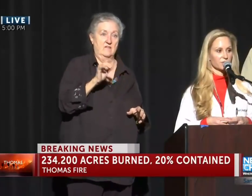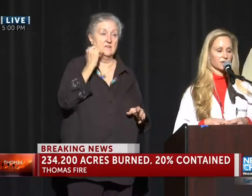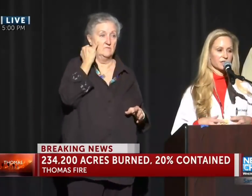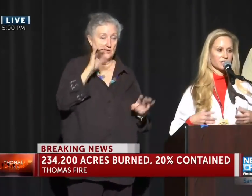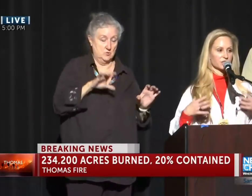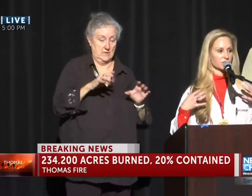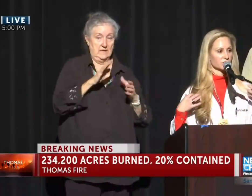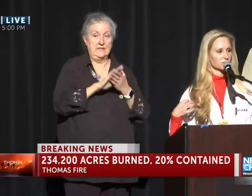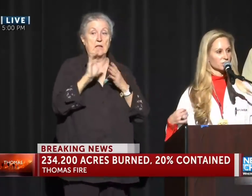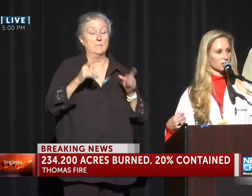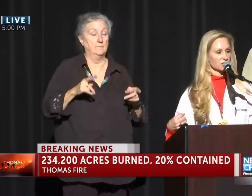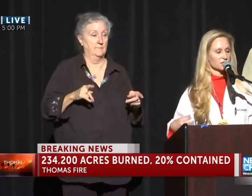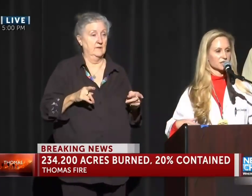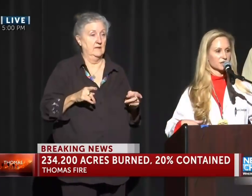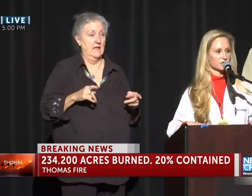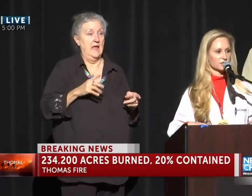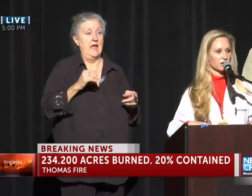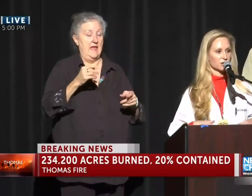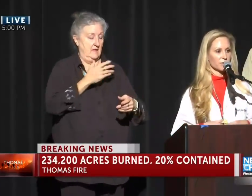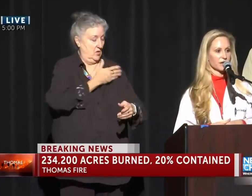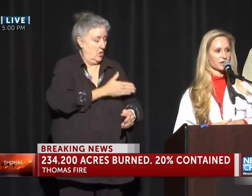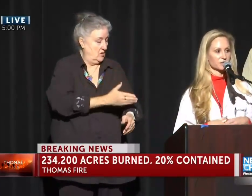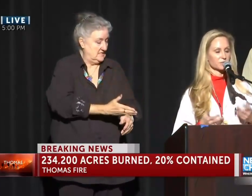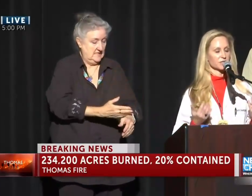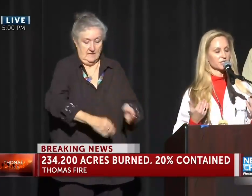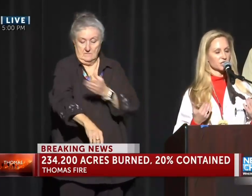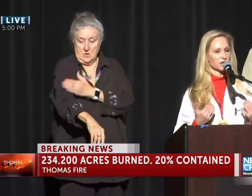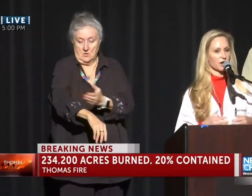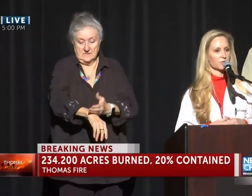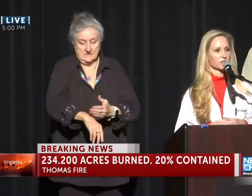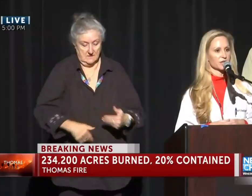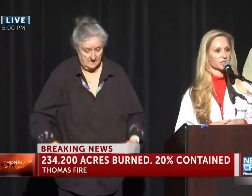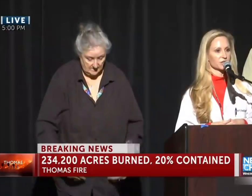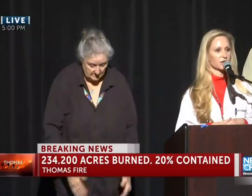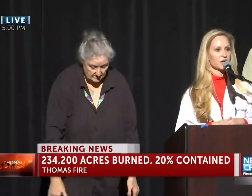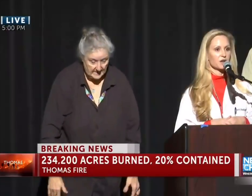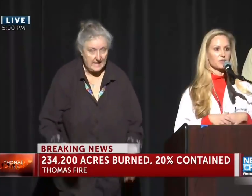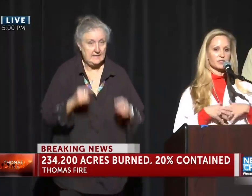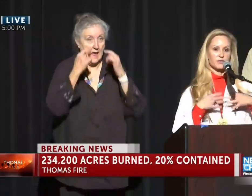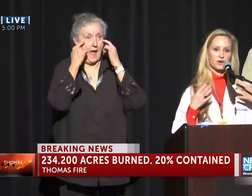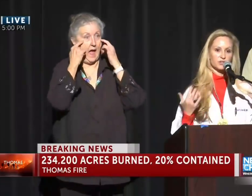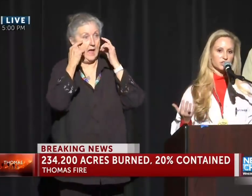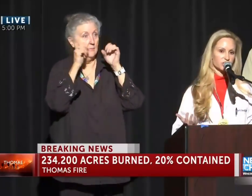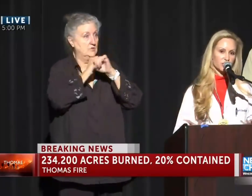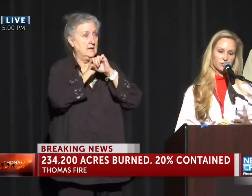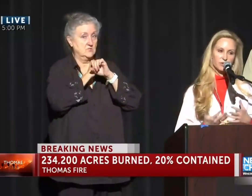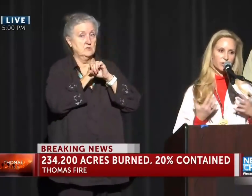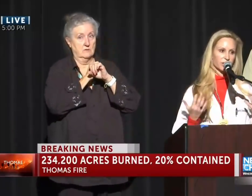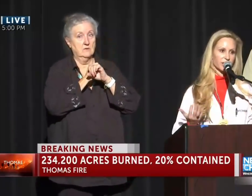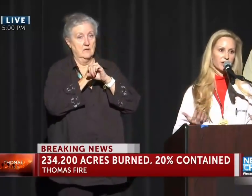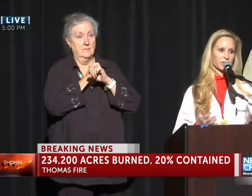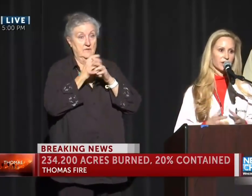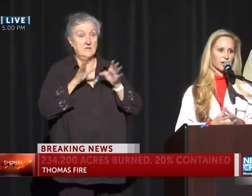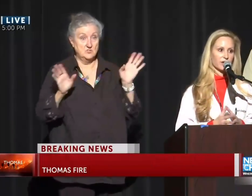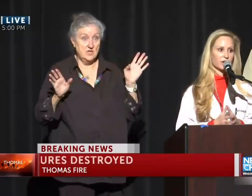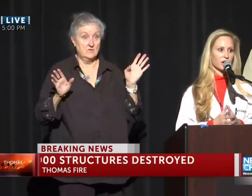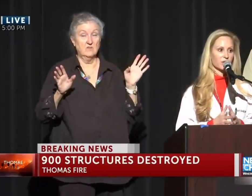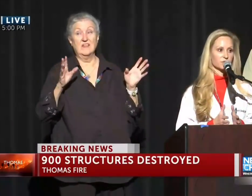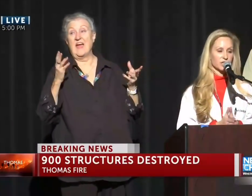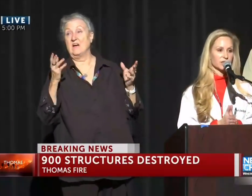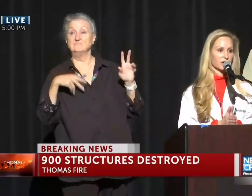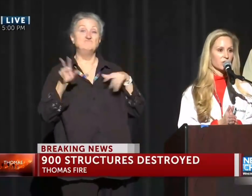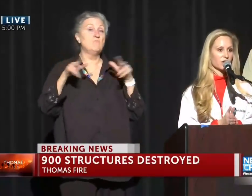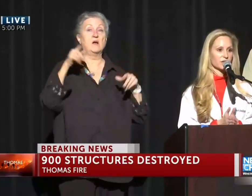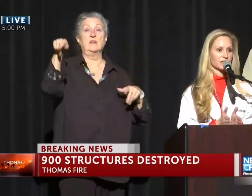doing cleanup, in addition to long sleeves, long pants, potentially eye protection. But as far as just generally wearing it out in the